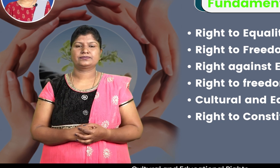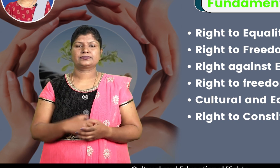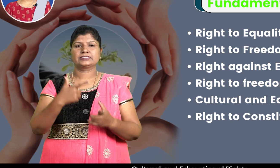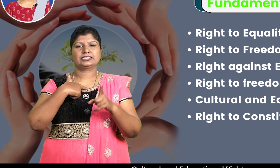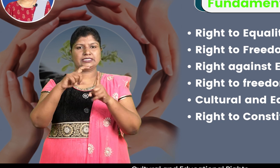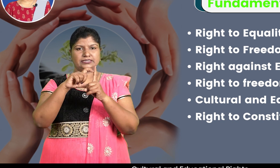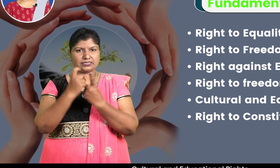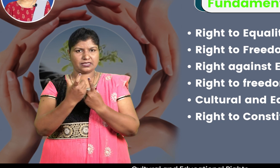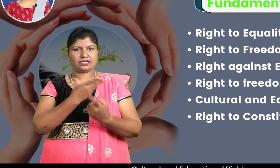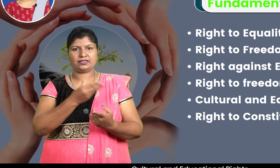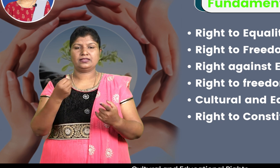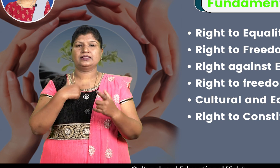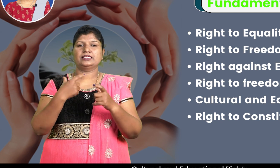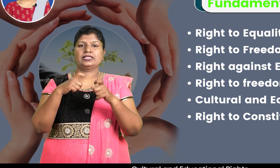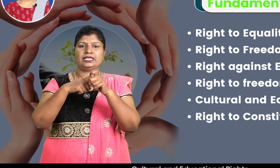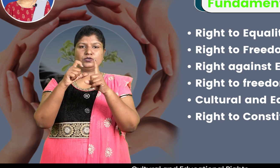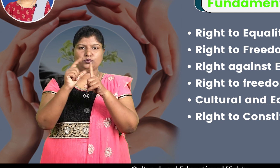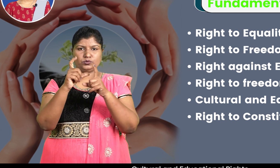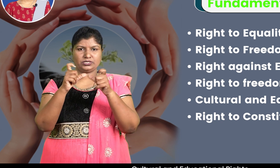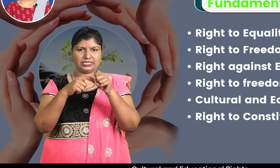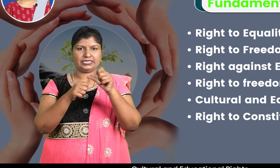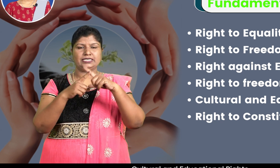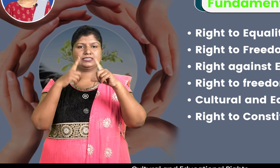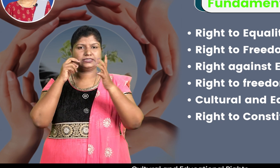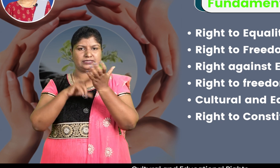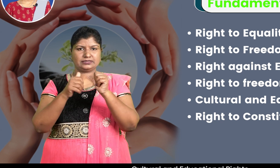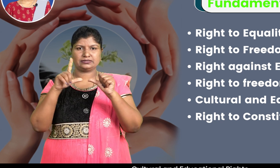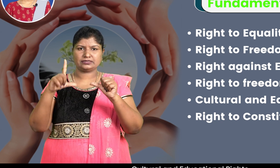cultural and educational rights,